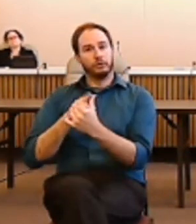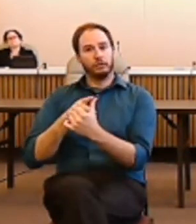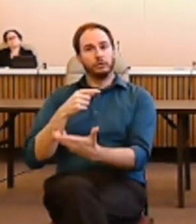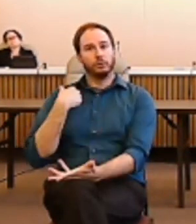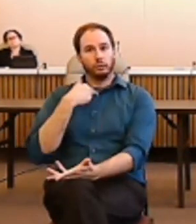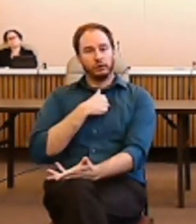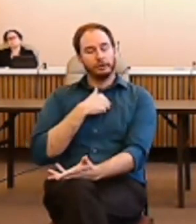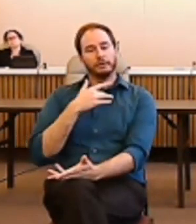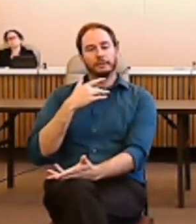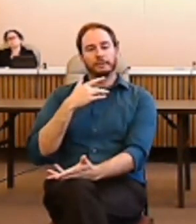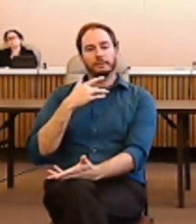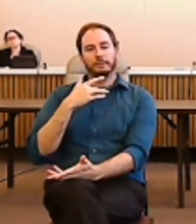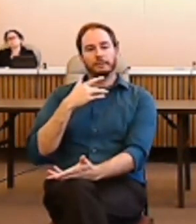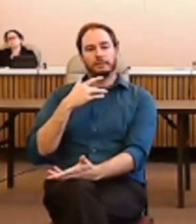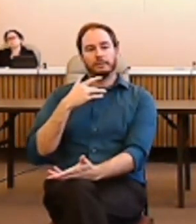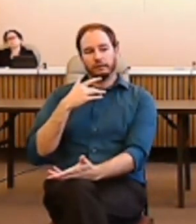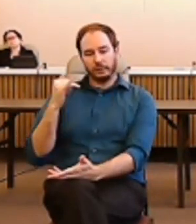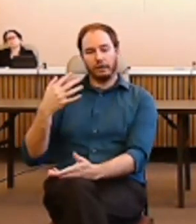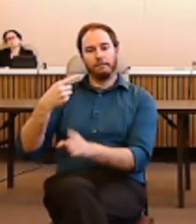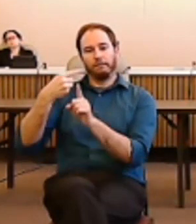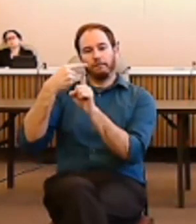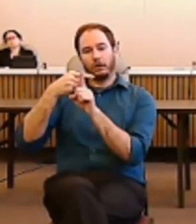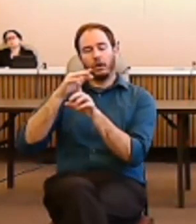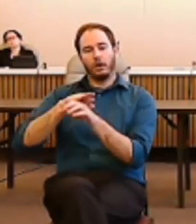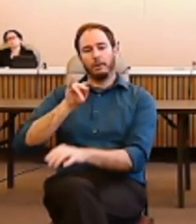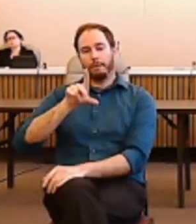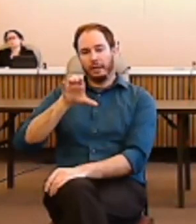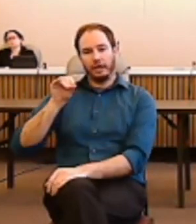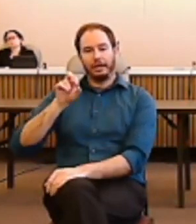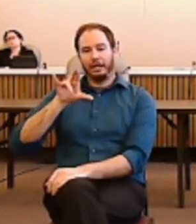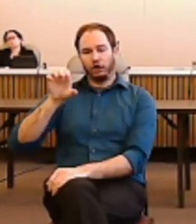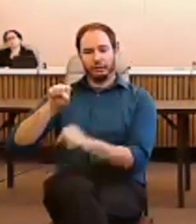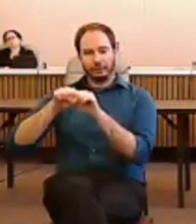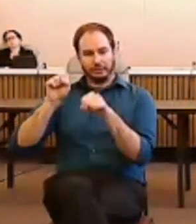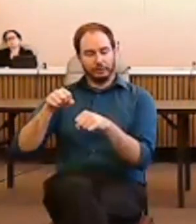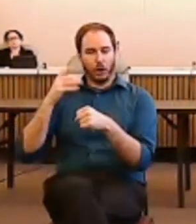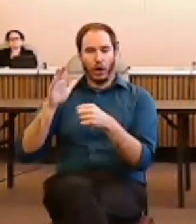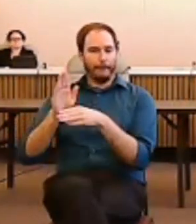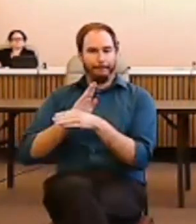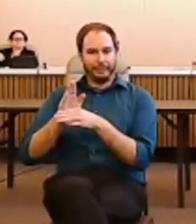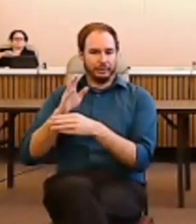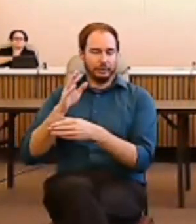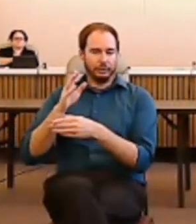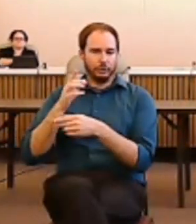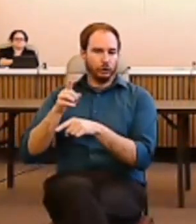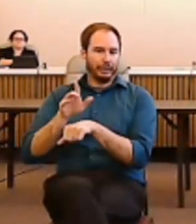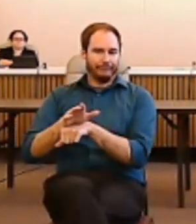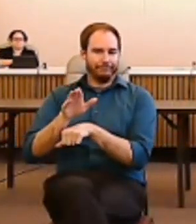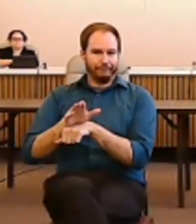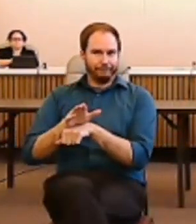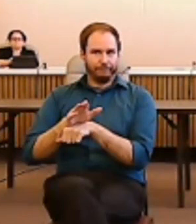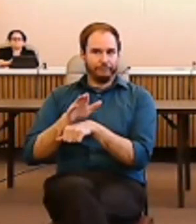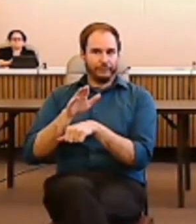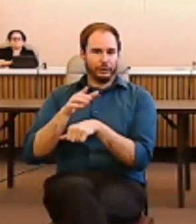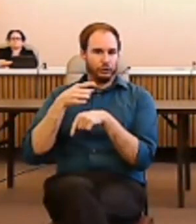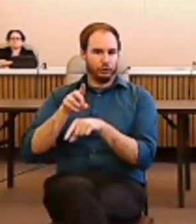advised that four-way intersection at Middle Road and Erie Station Road is very congested, at least at the afternoon weekday